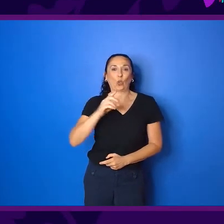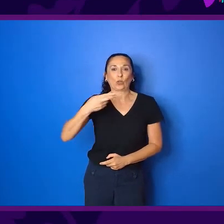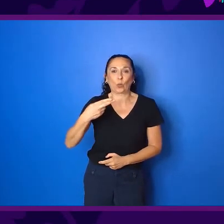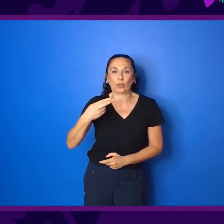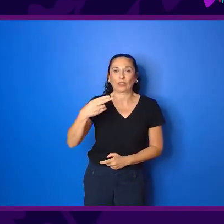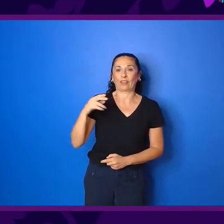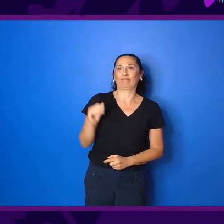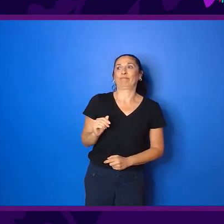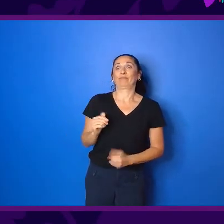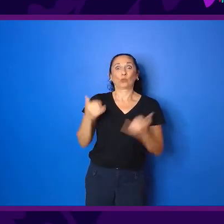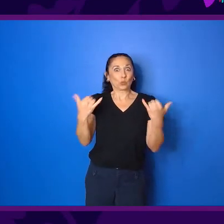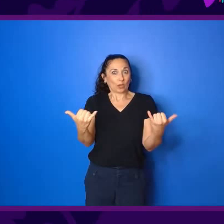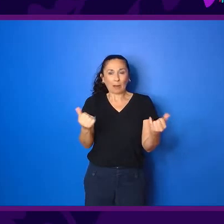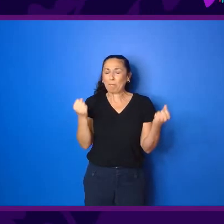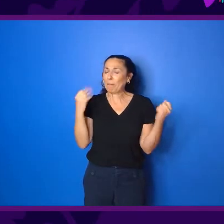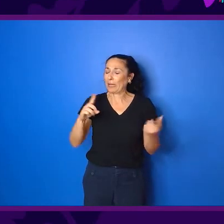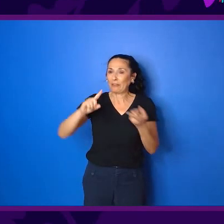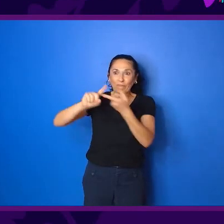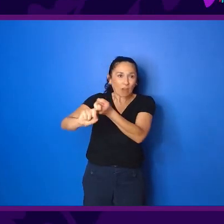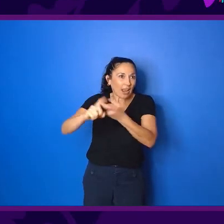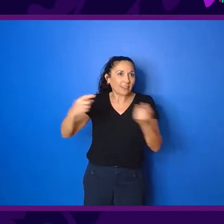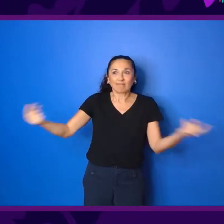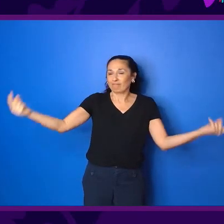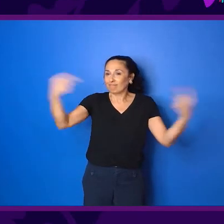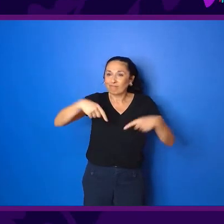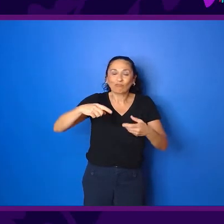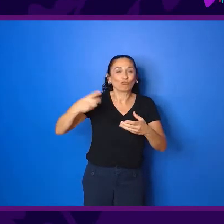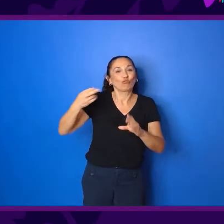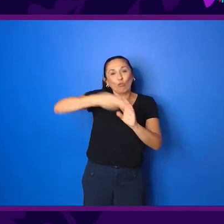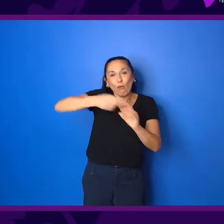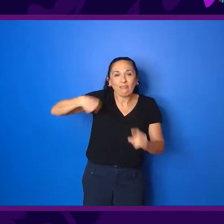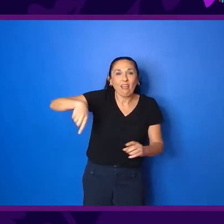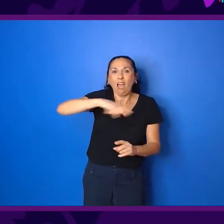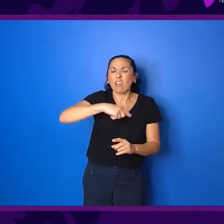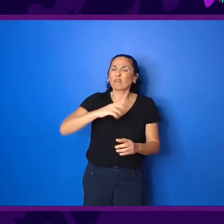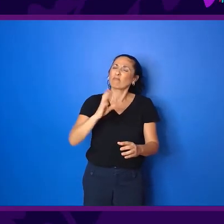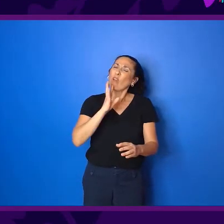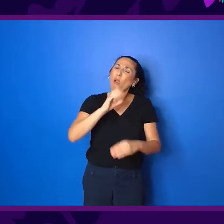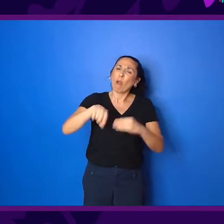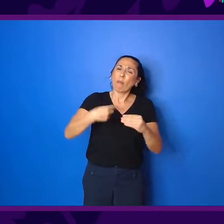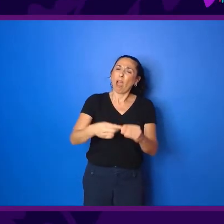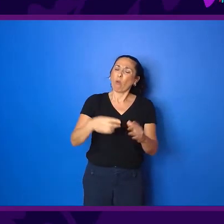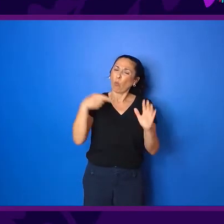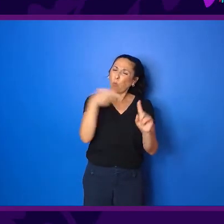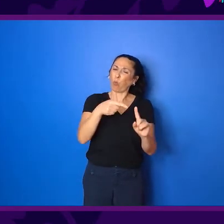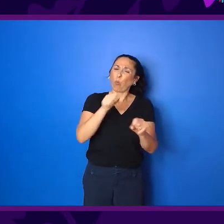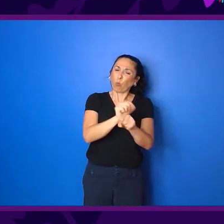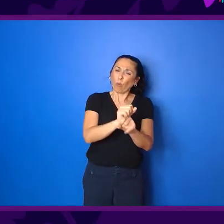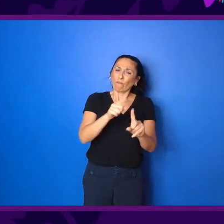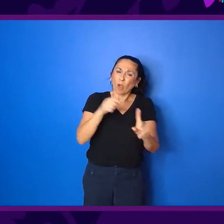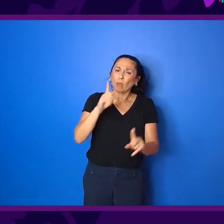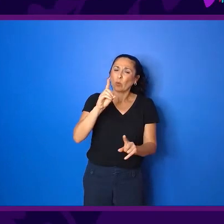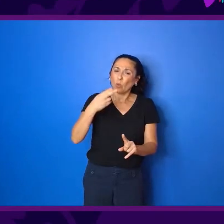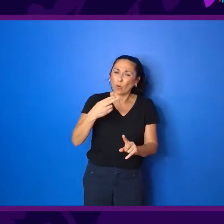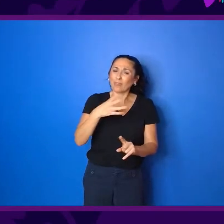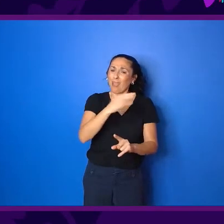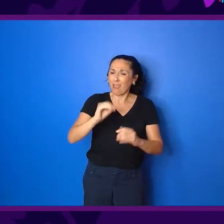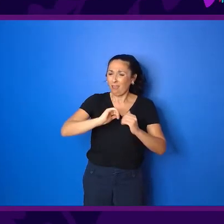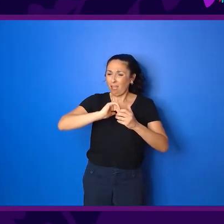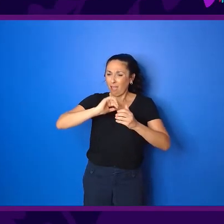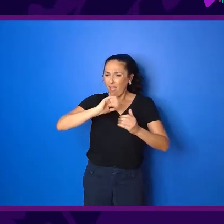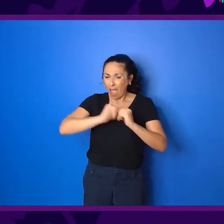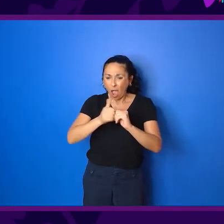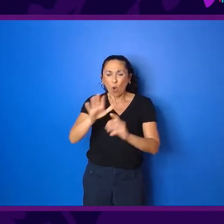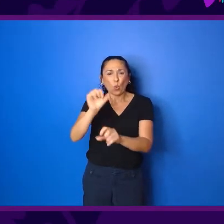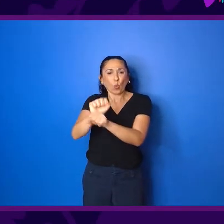of Dolores' friends and talk about the impact of her work as we try to raise money for the Dolores Huerta Foundation, whose mission is to